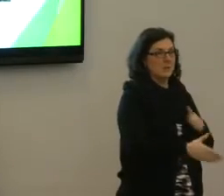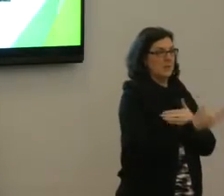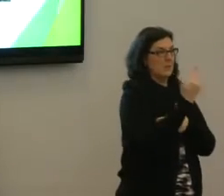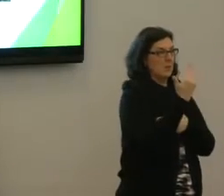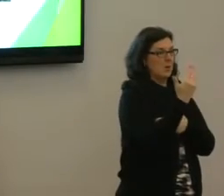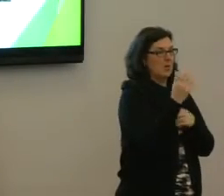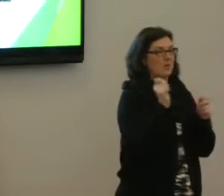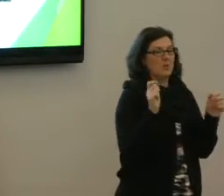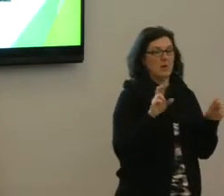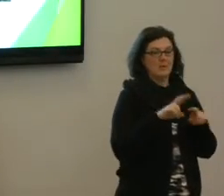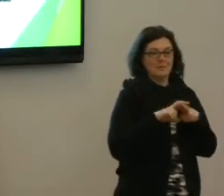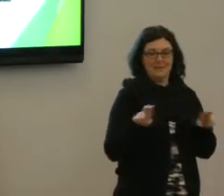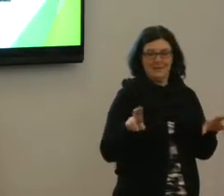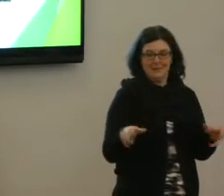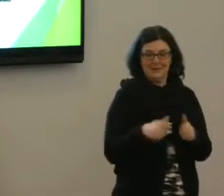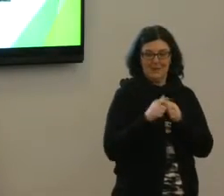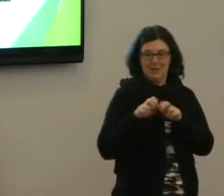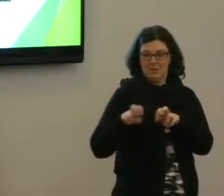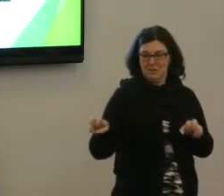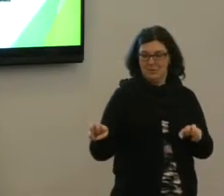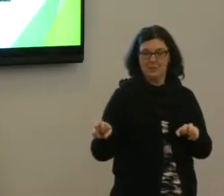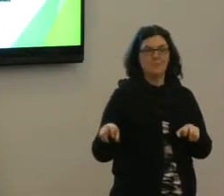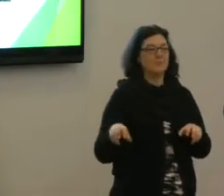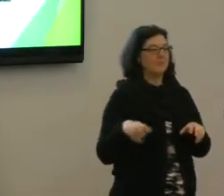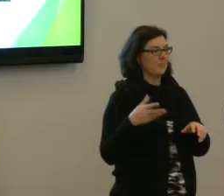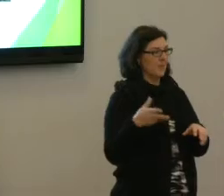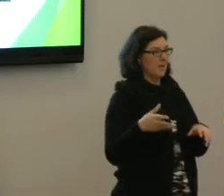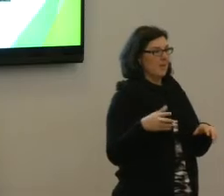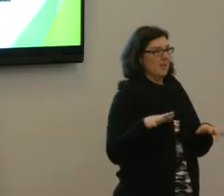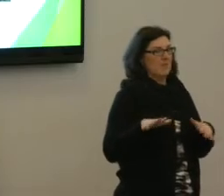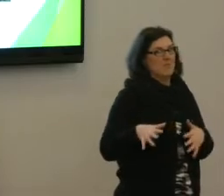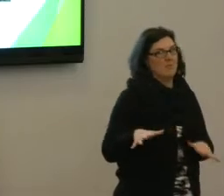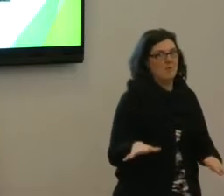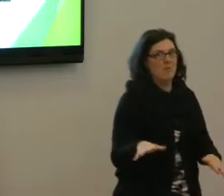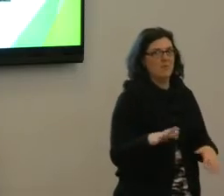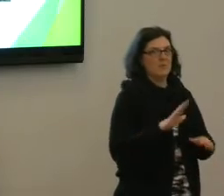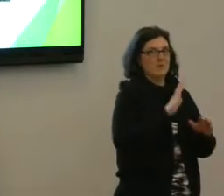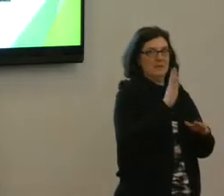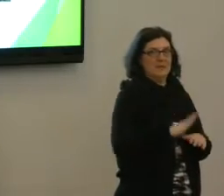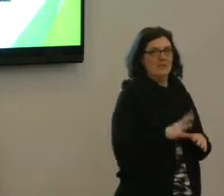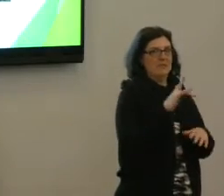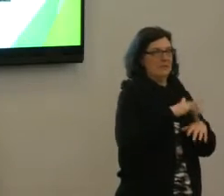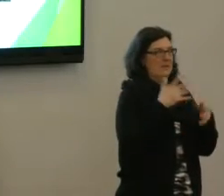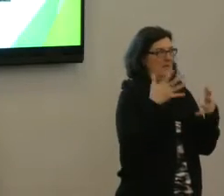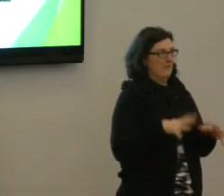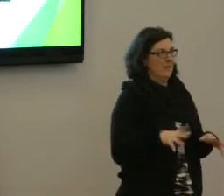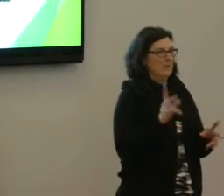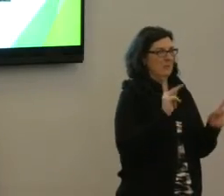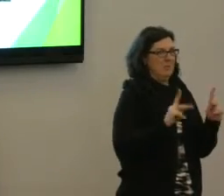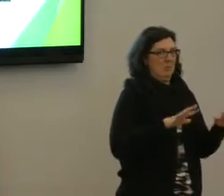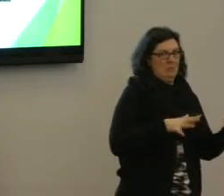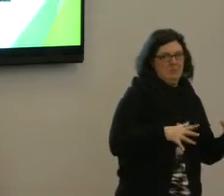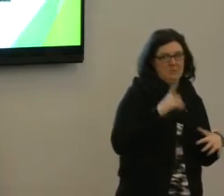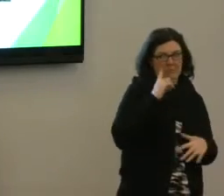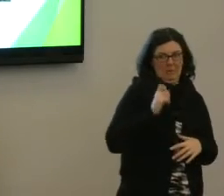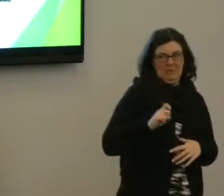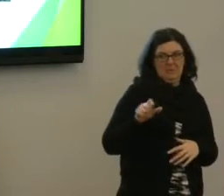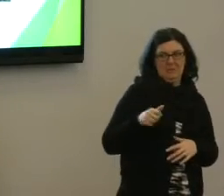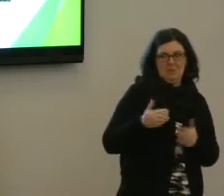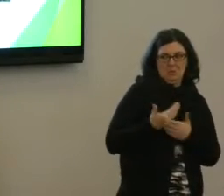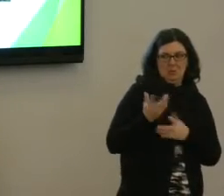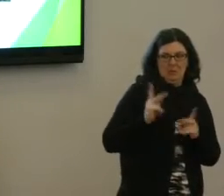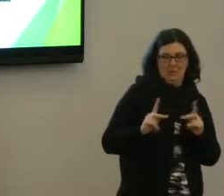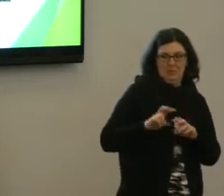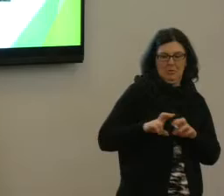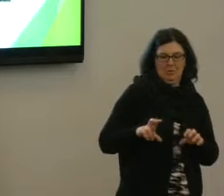all sitting together with a pew, and one together with a pew. They're anxious. They've never been there before. People around them are anxious. And what happens